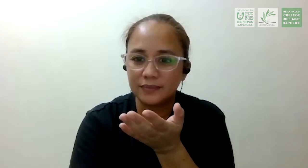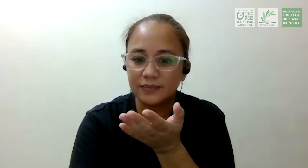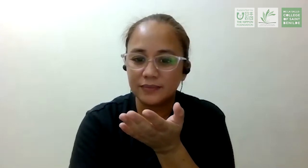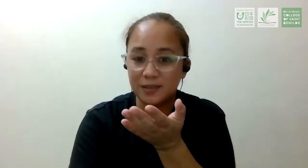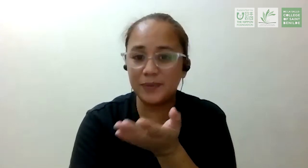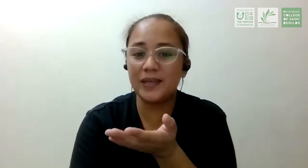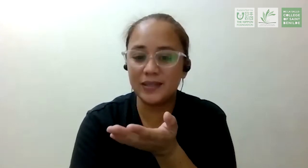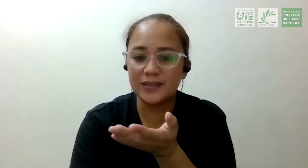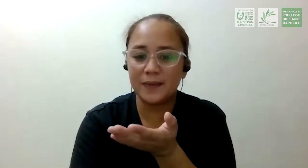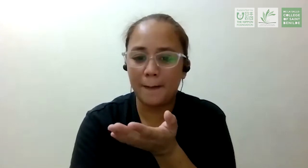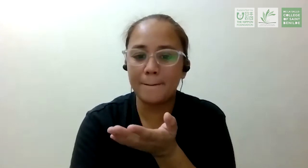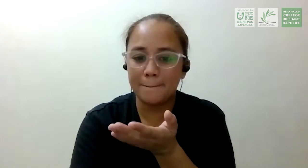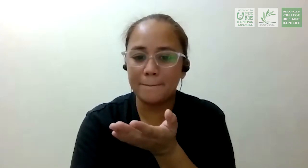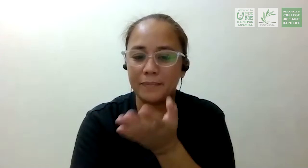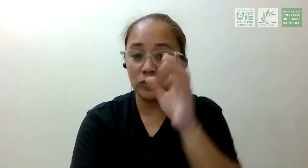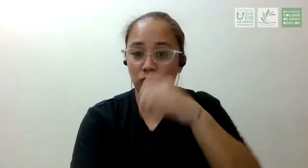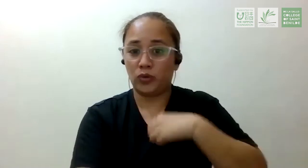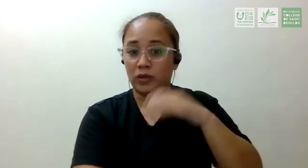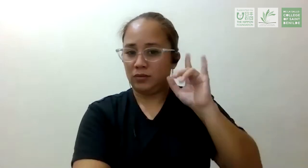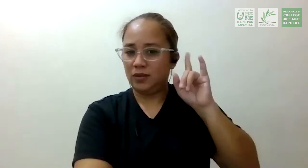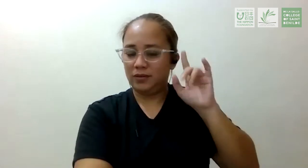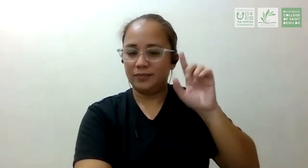Say one more time. Yes, please.